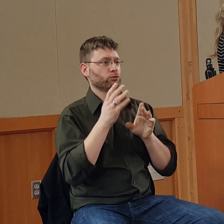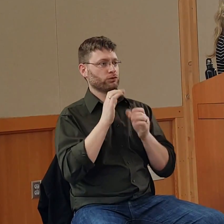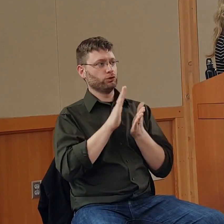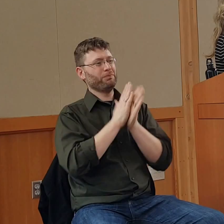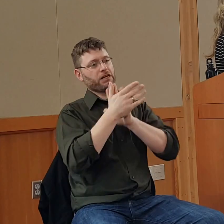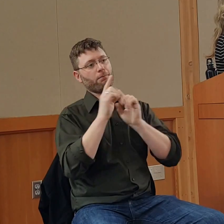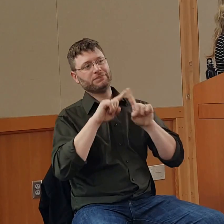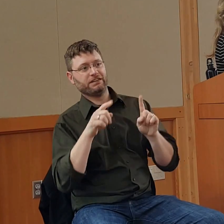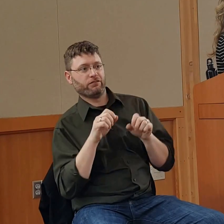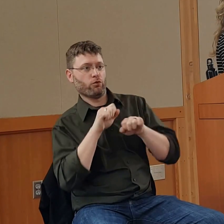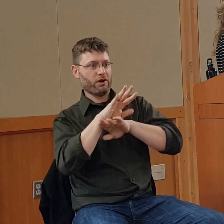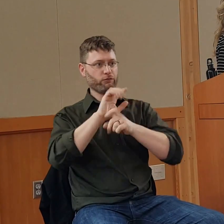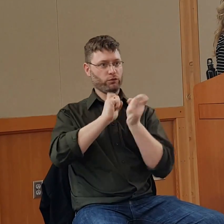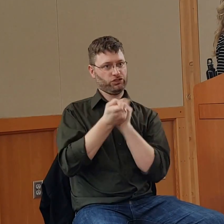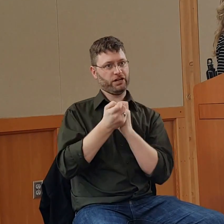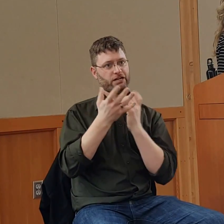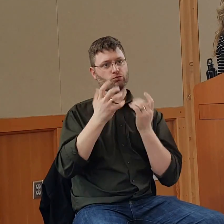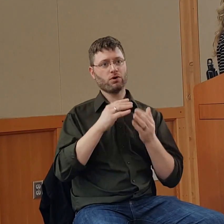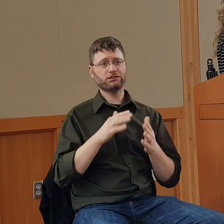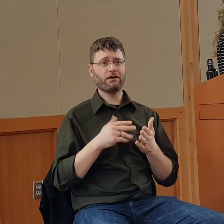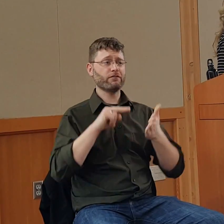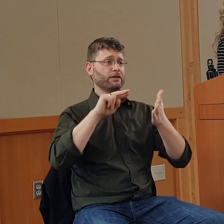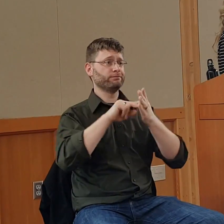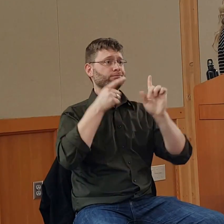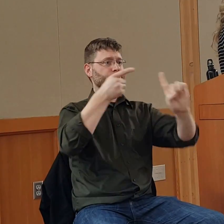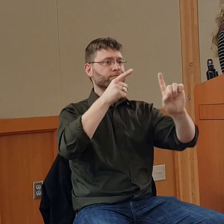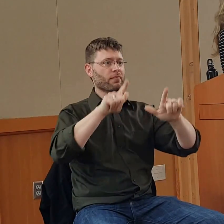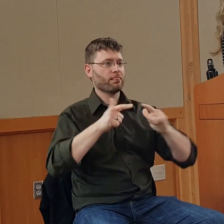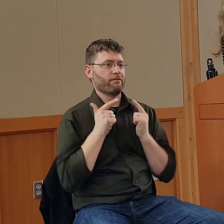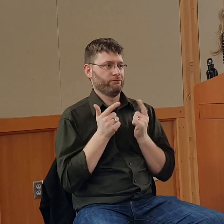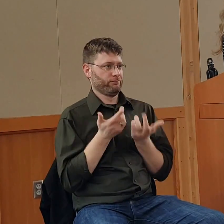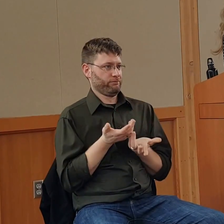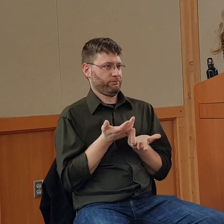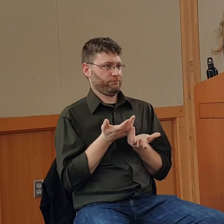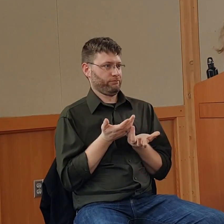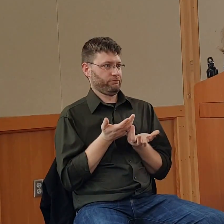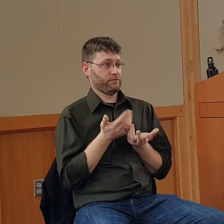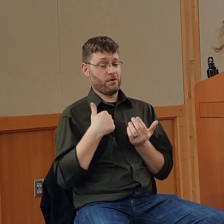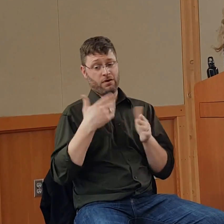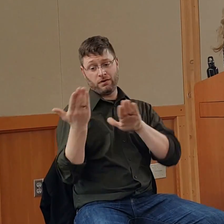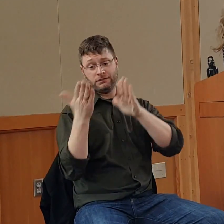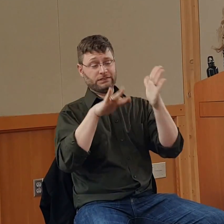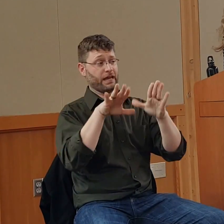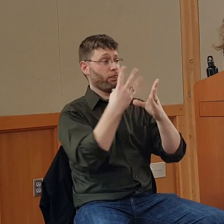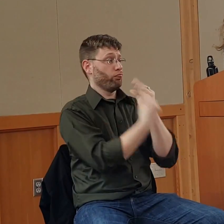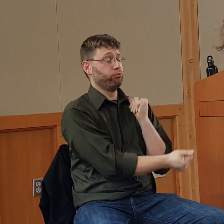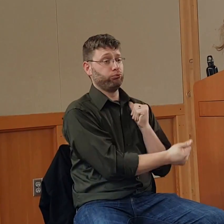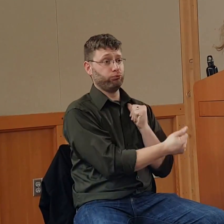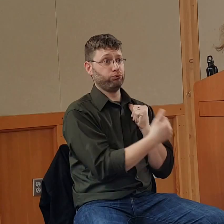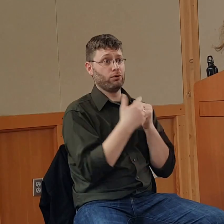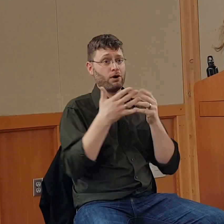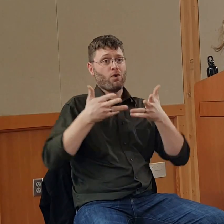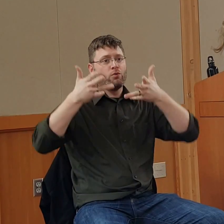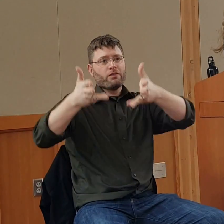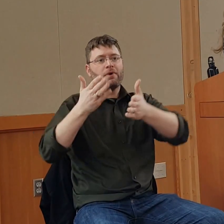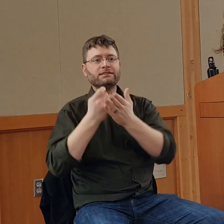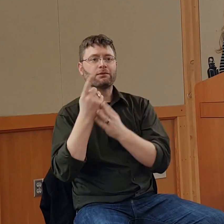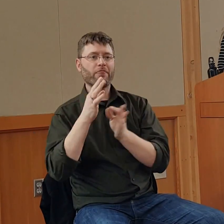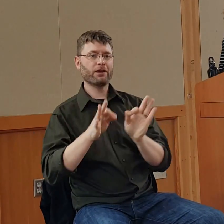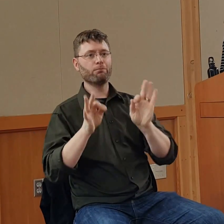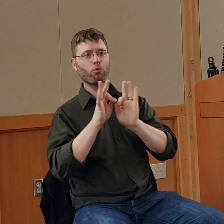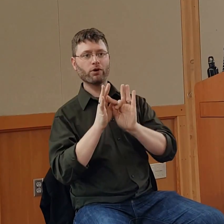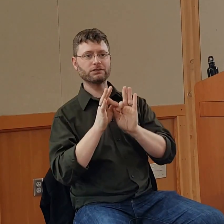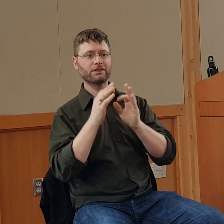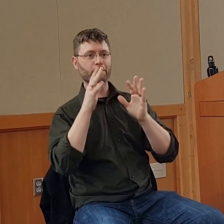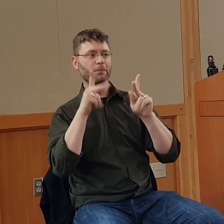want to affect change. They want to live a meaningful life. They want to leave behind this world, a better world than when they came into it, right? Everybody says this, but